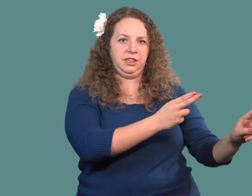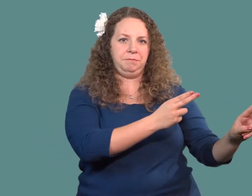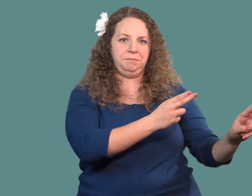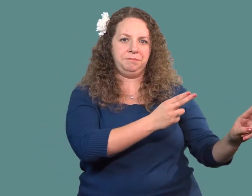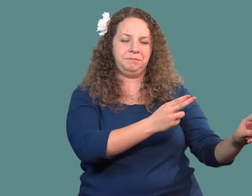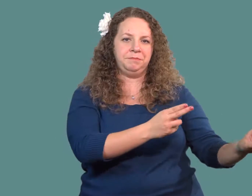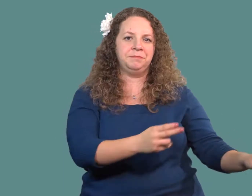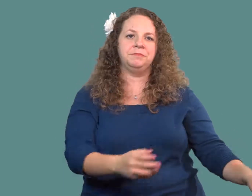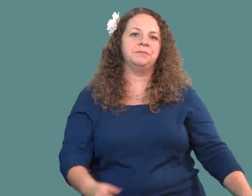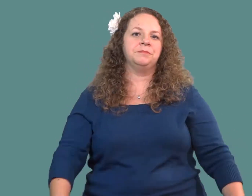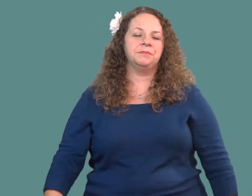them.